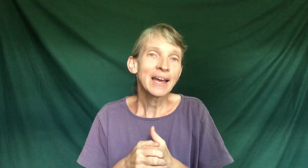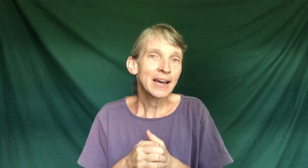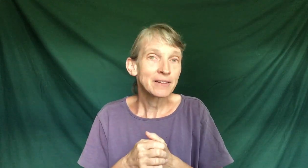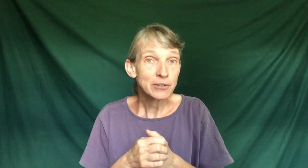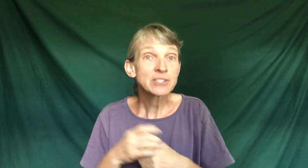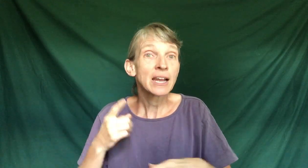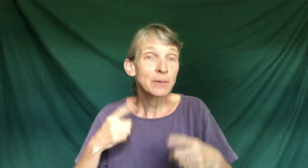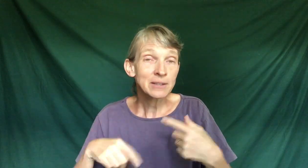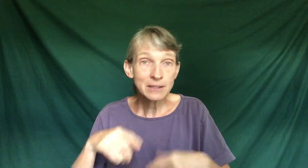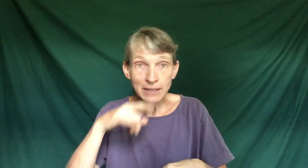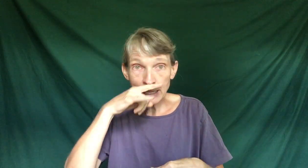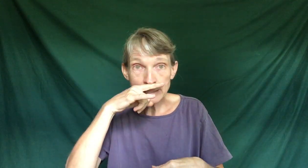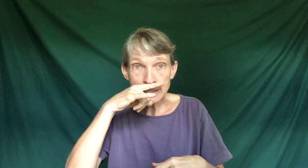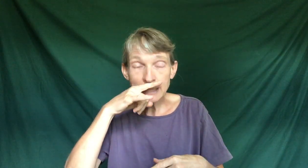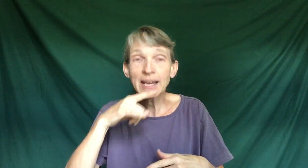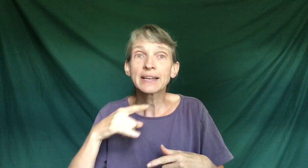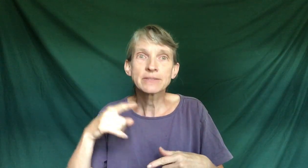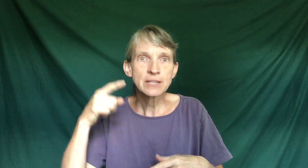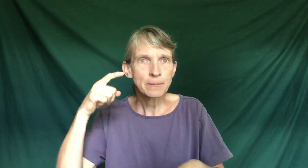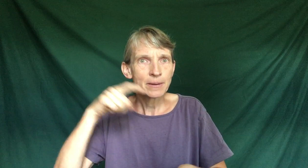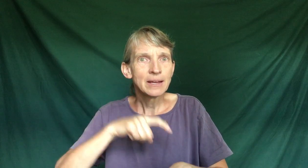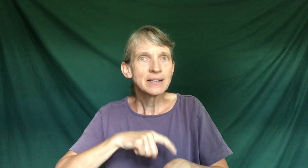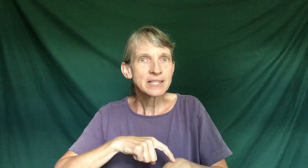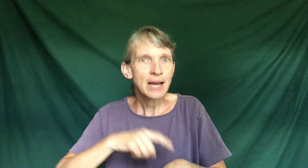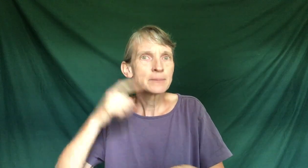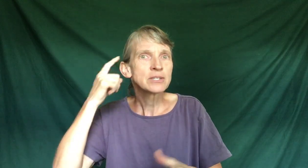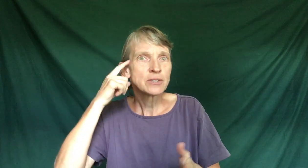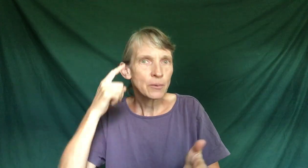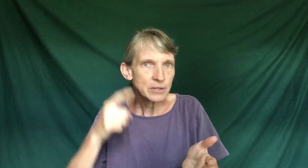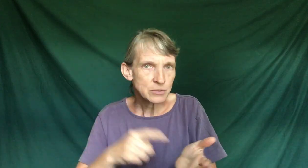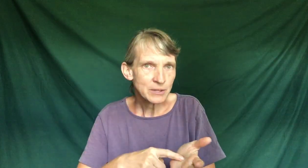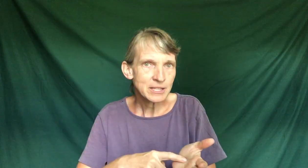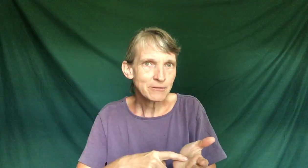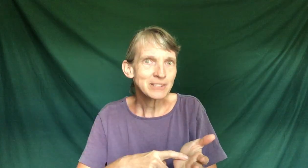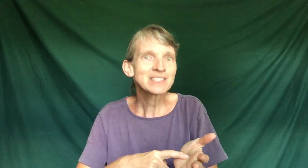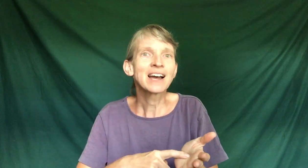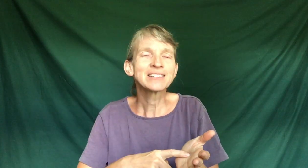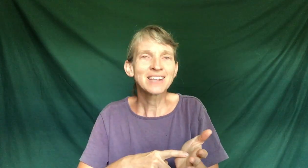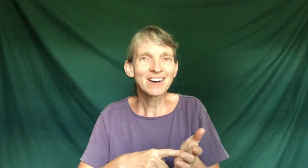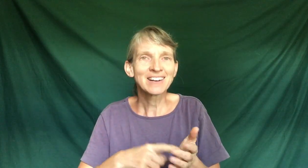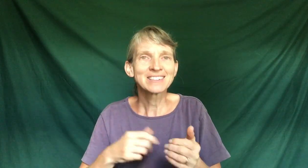And if you're signing with little kids, then that gives them time to notice what the different signs are and to